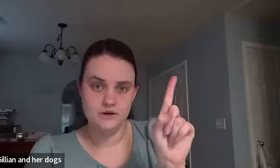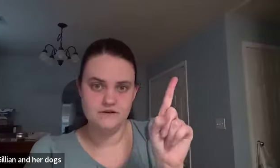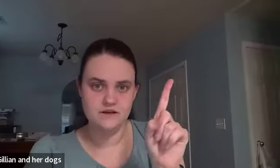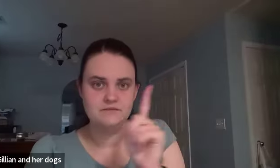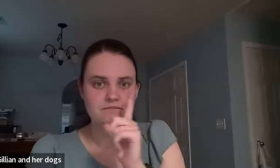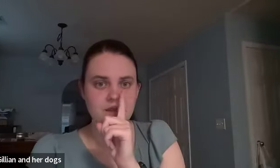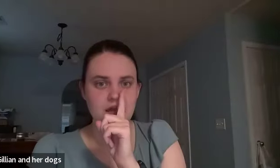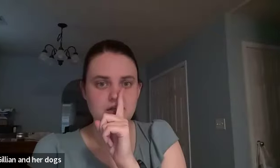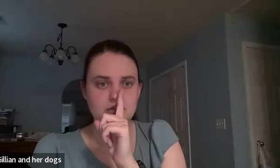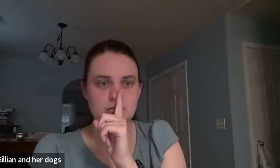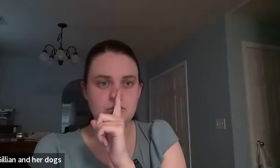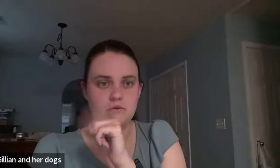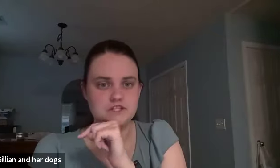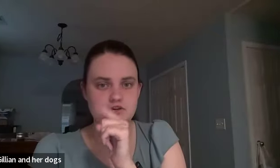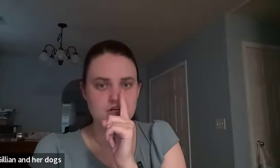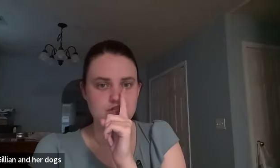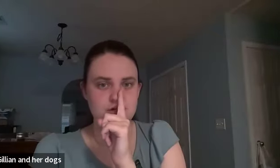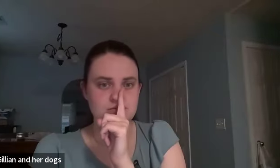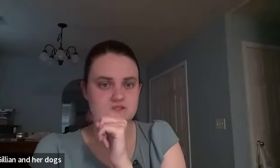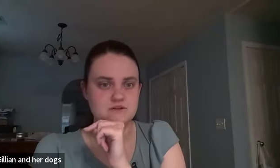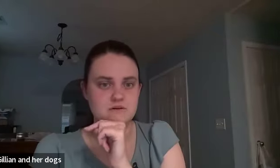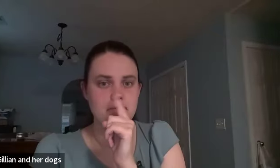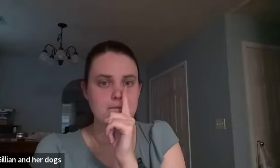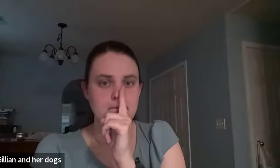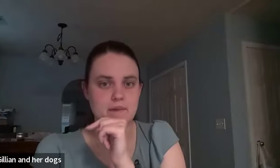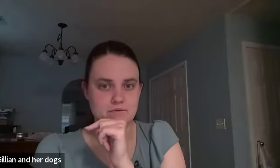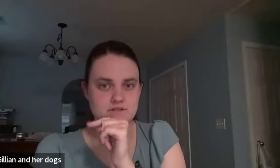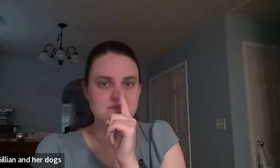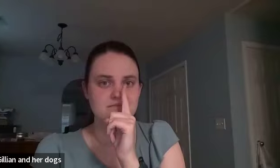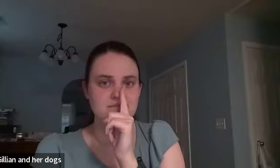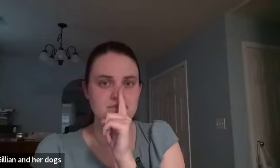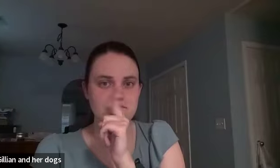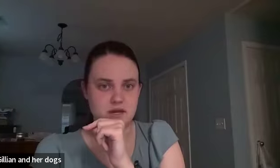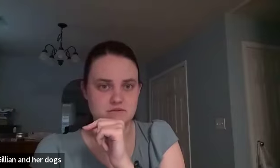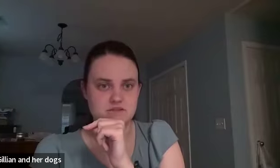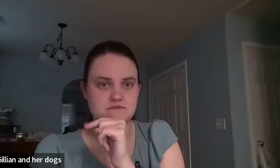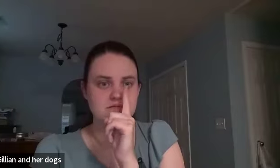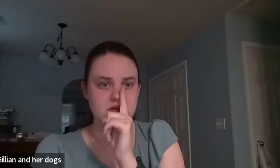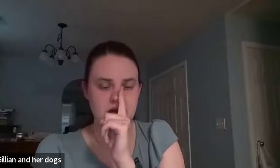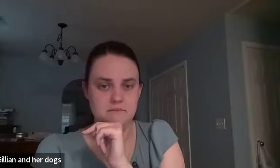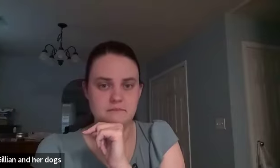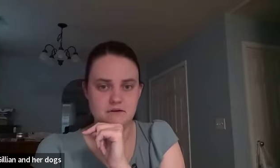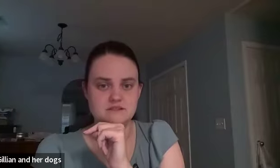pointer finger and you brush it across your nose. Mouse, mouse. Okay,